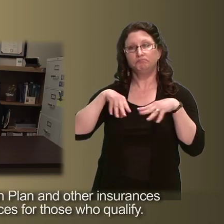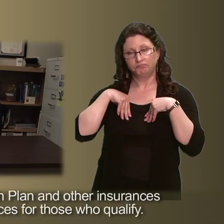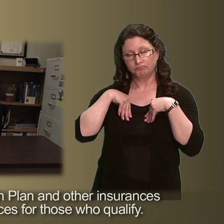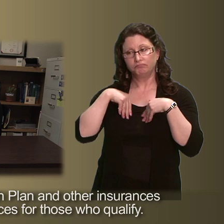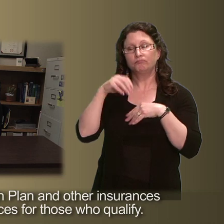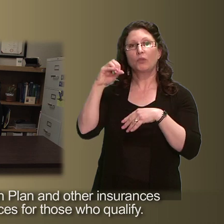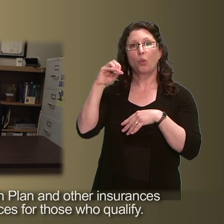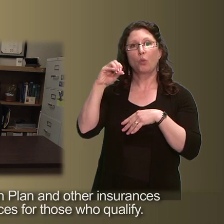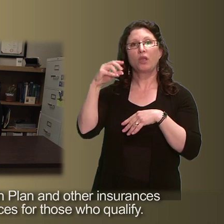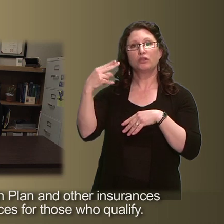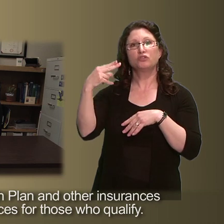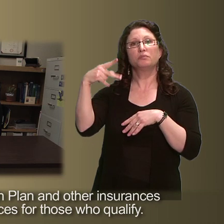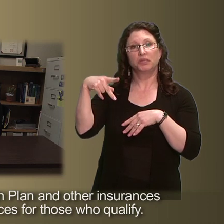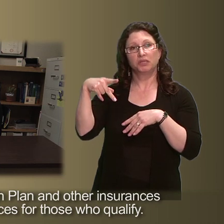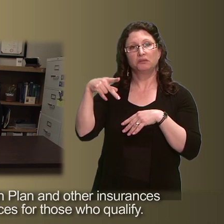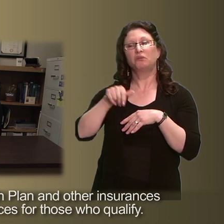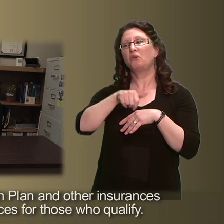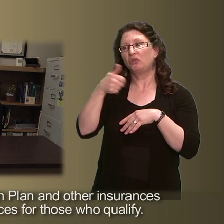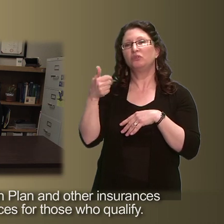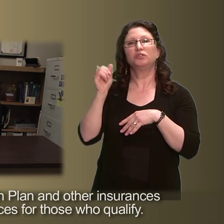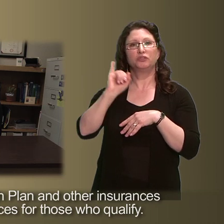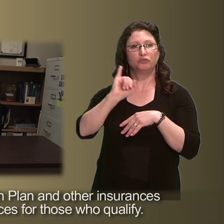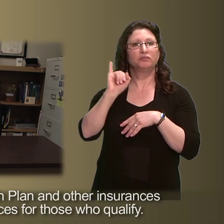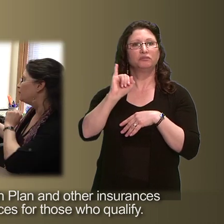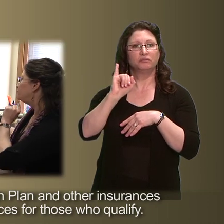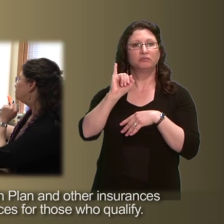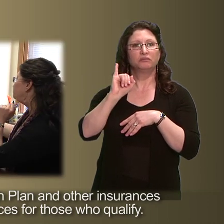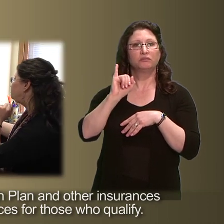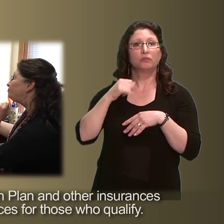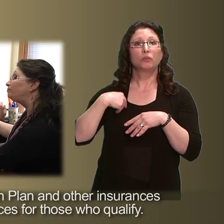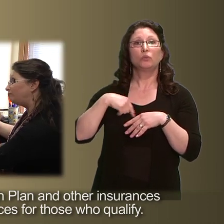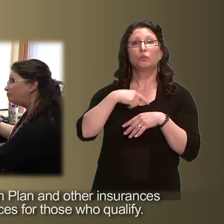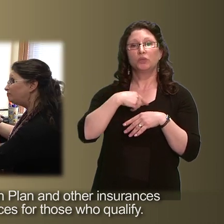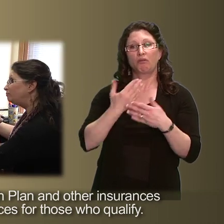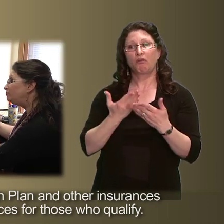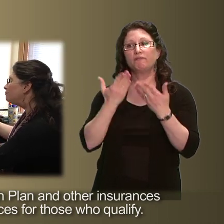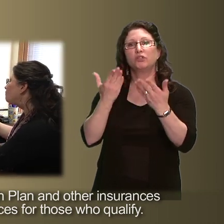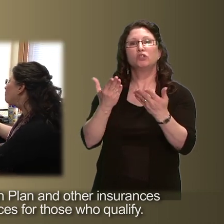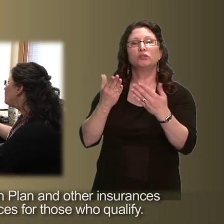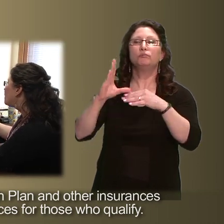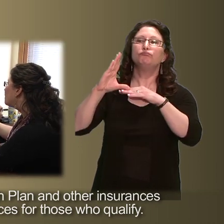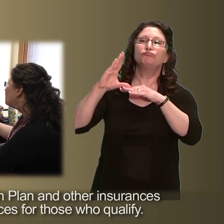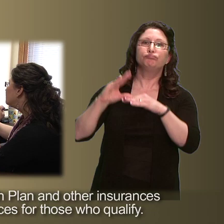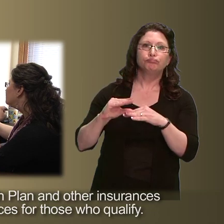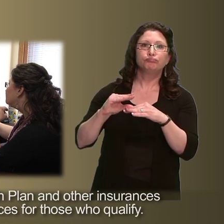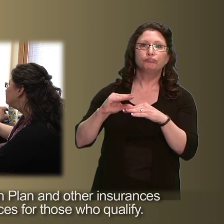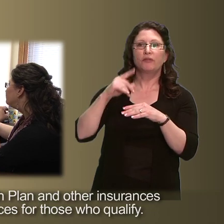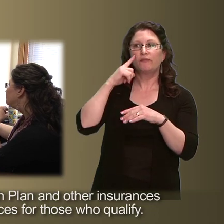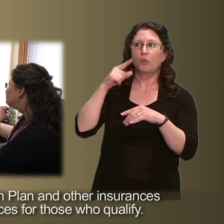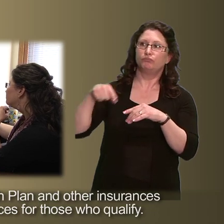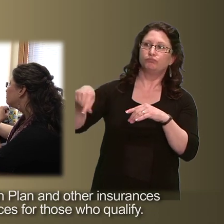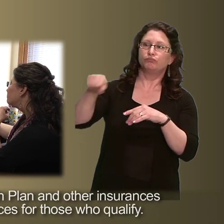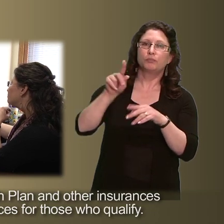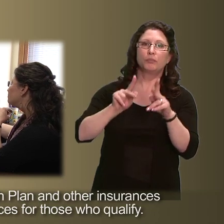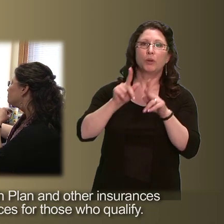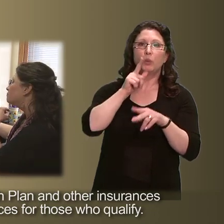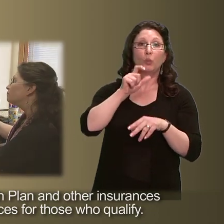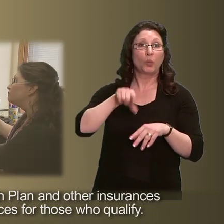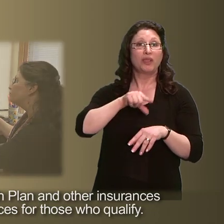We accept the Oregon Health Plan and other insurances and offer discounted services for those who qualify.